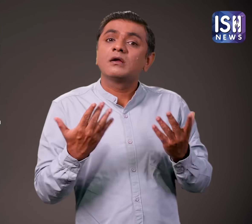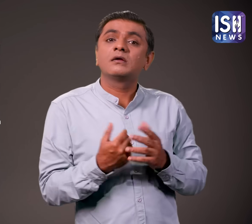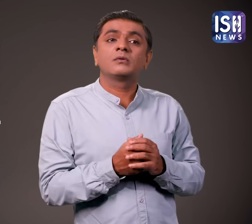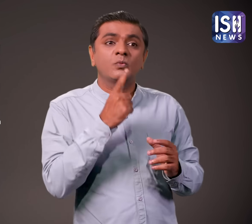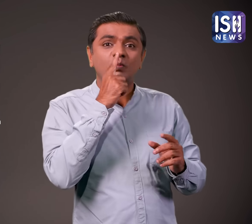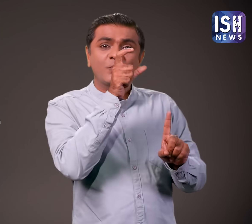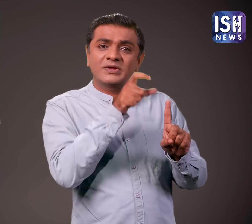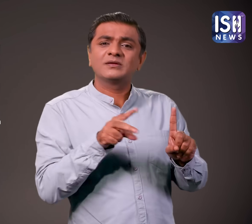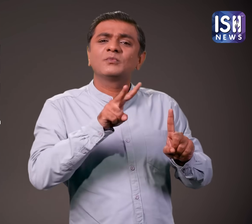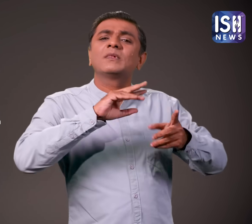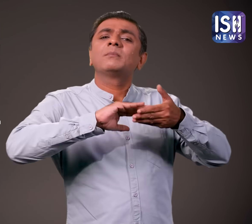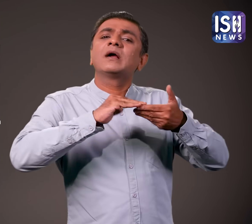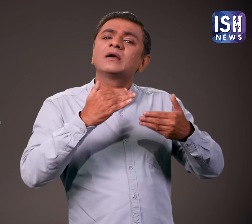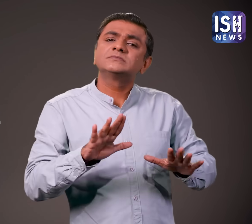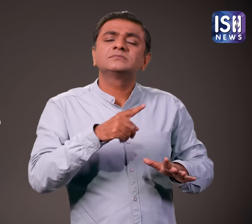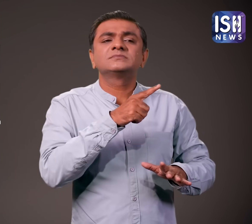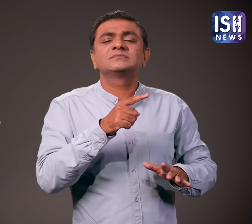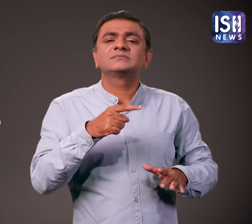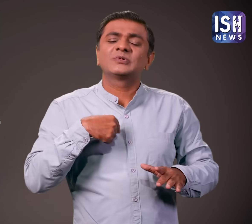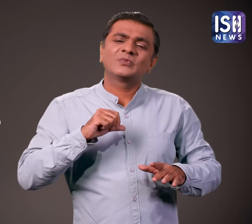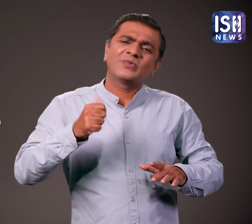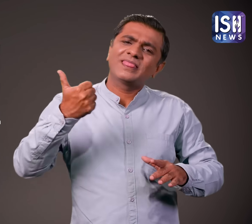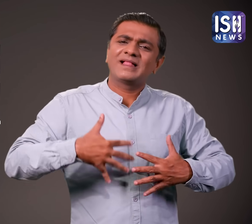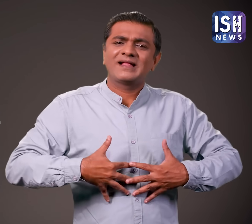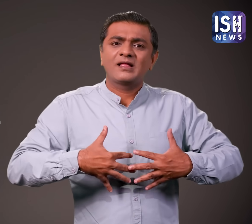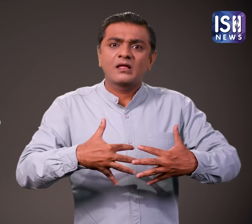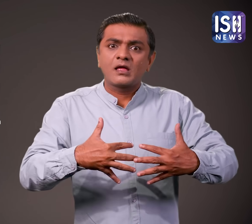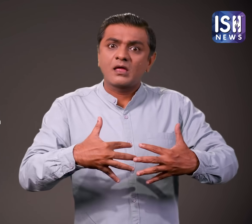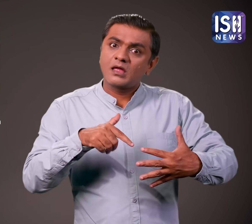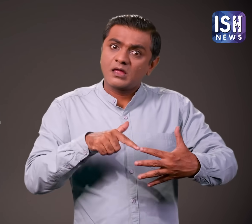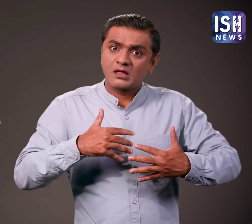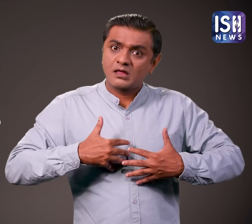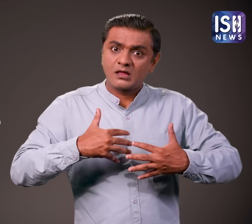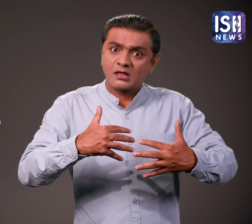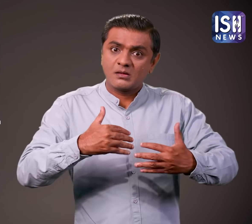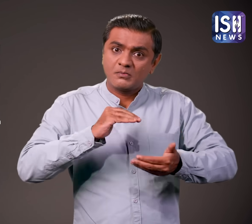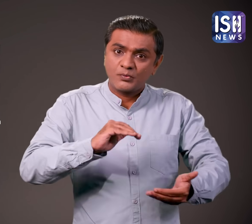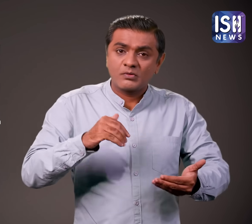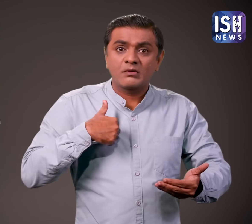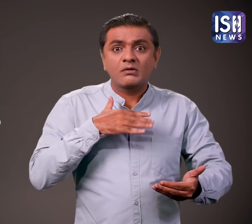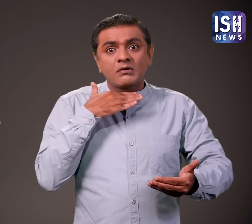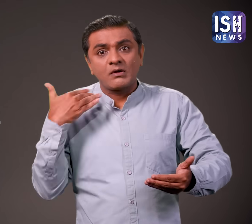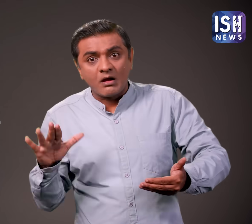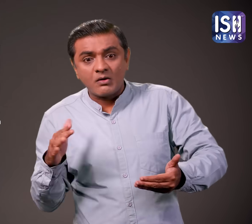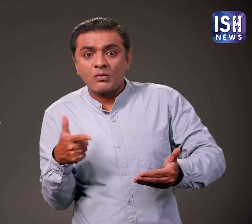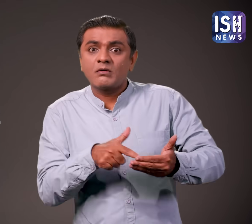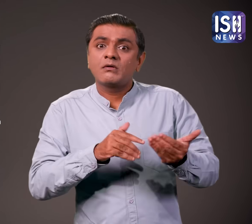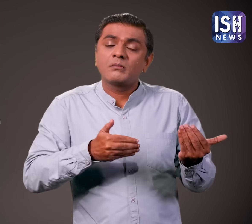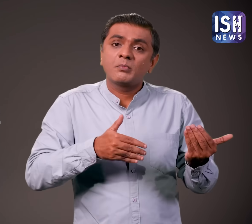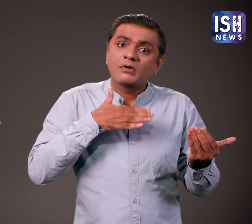In cases where childbirth complications may risk the life of the mother or baby, couples can still experience parenthood through a child